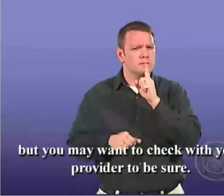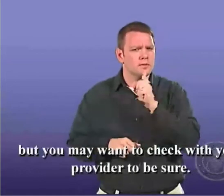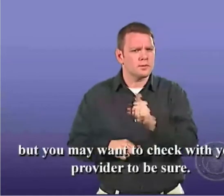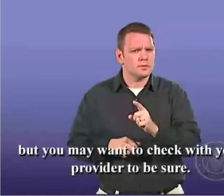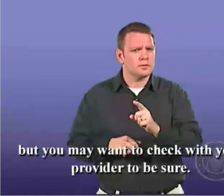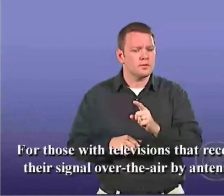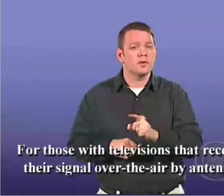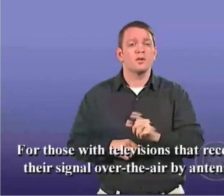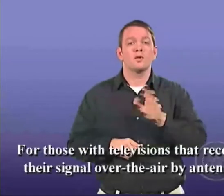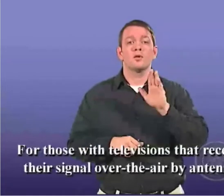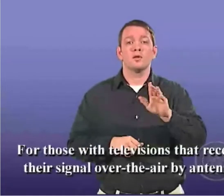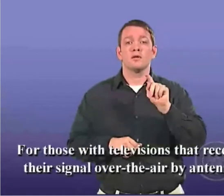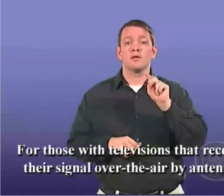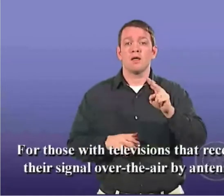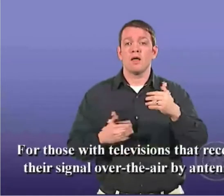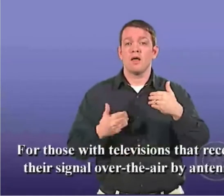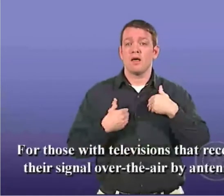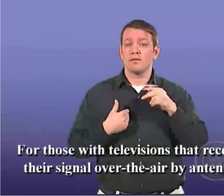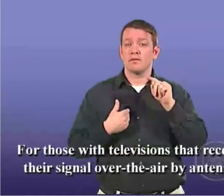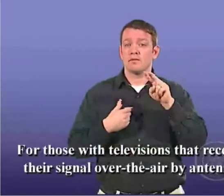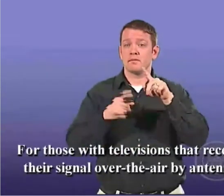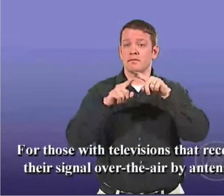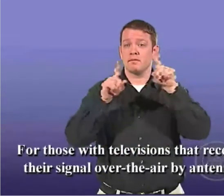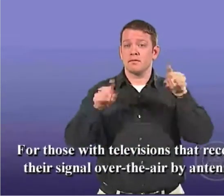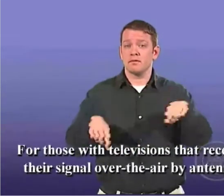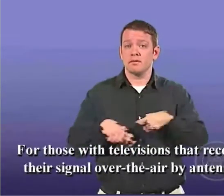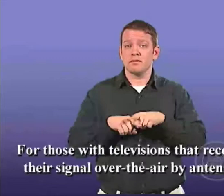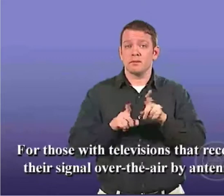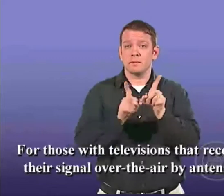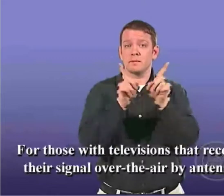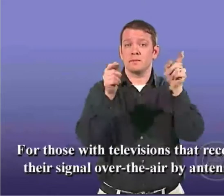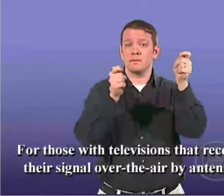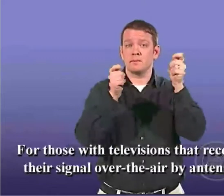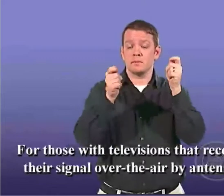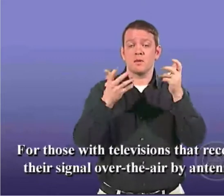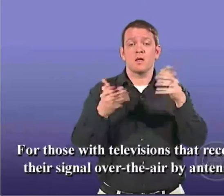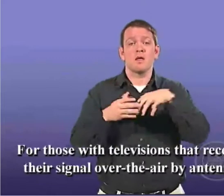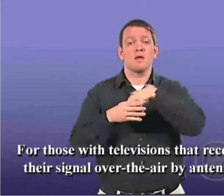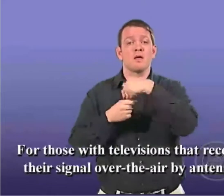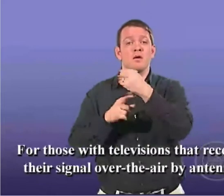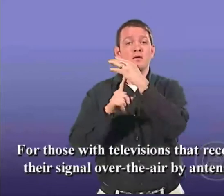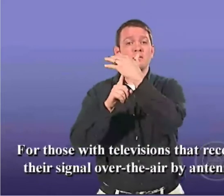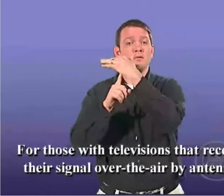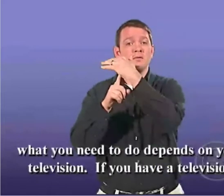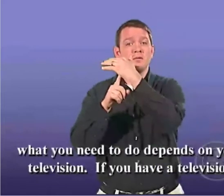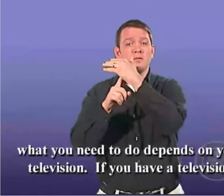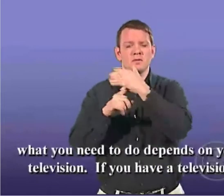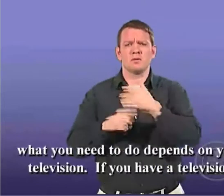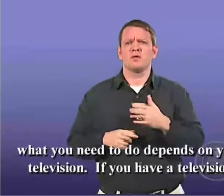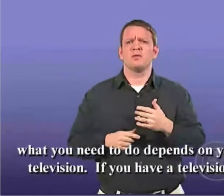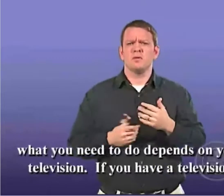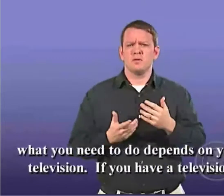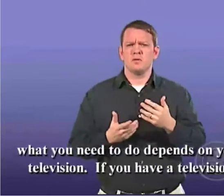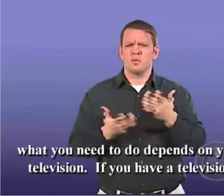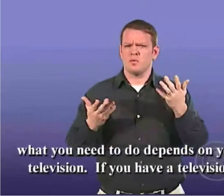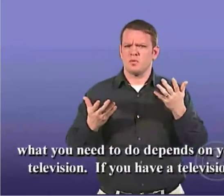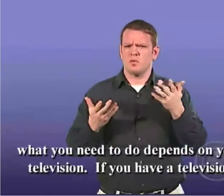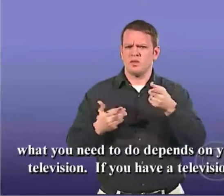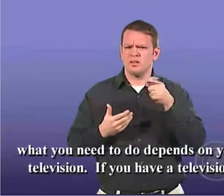sure. For those with televisions that receive their signal over the air by antenna, what you need to do depends